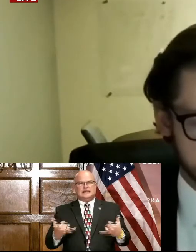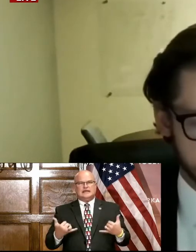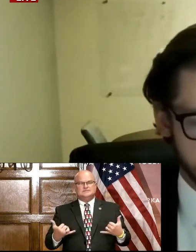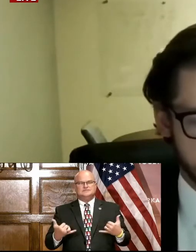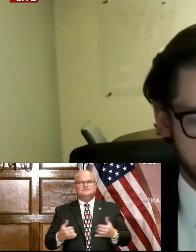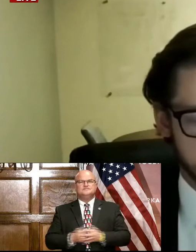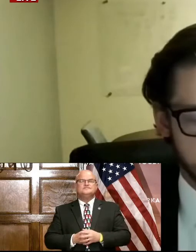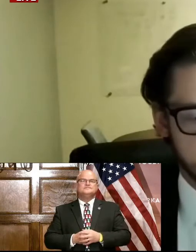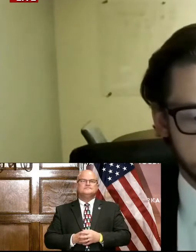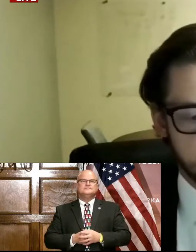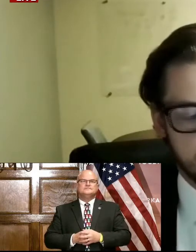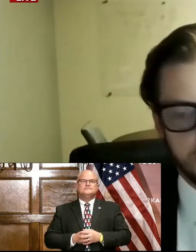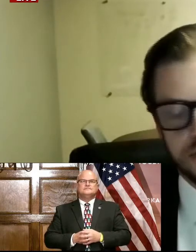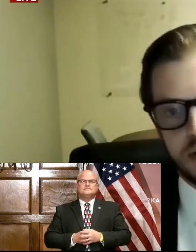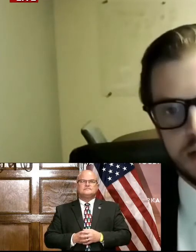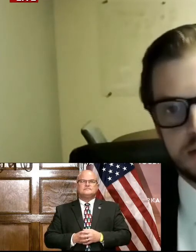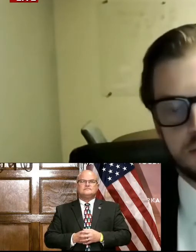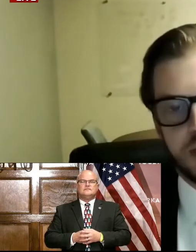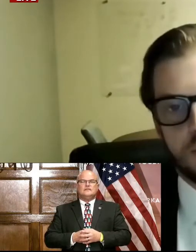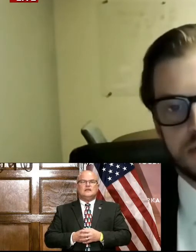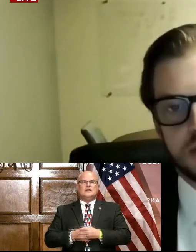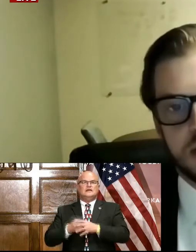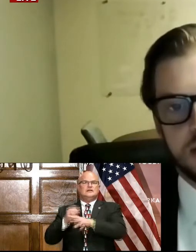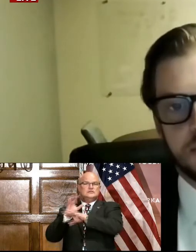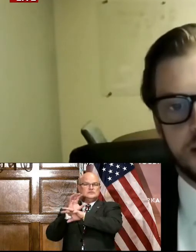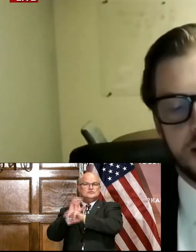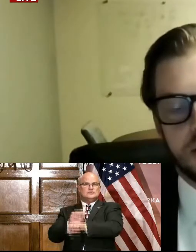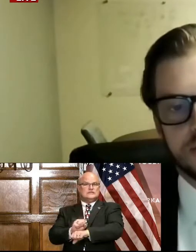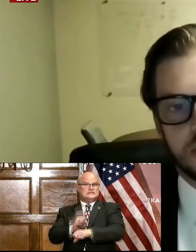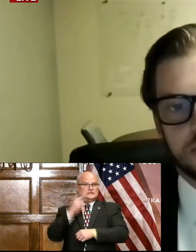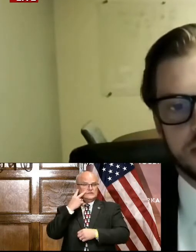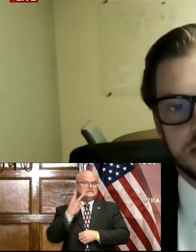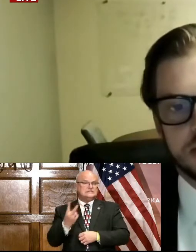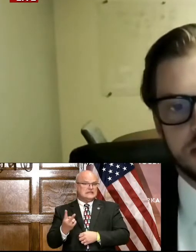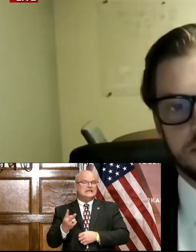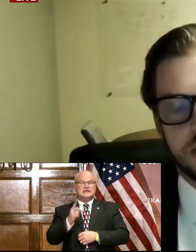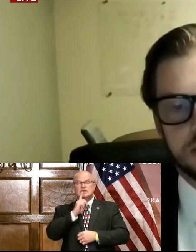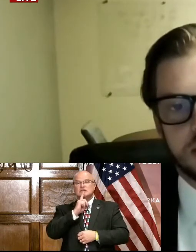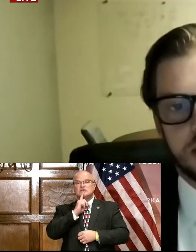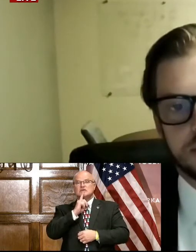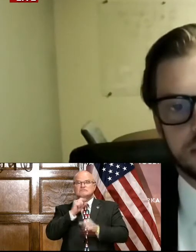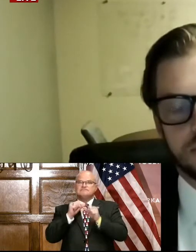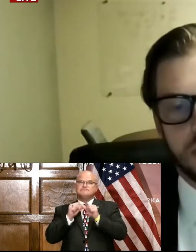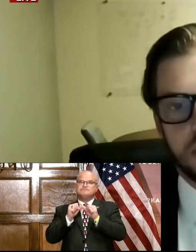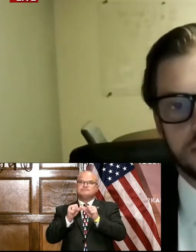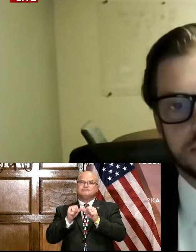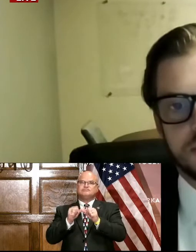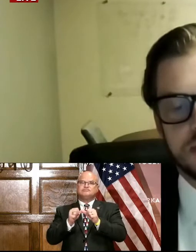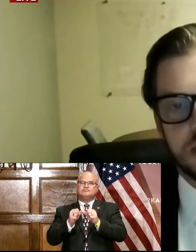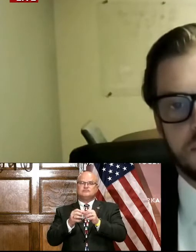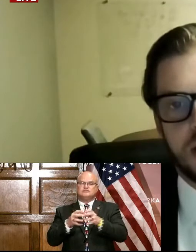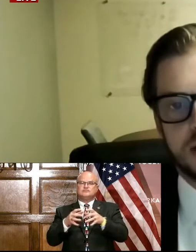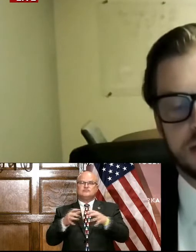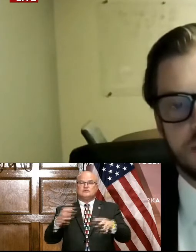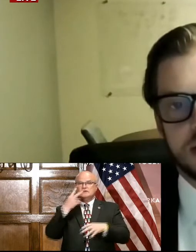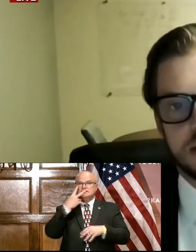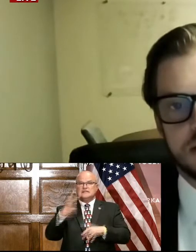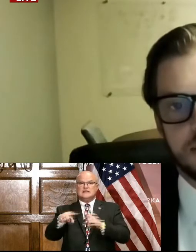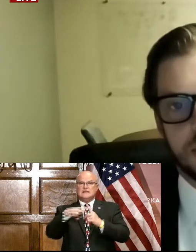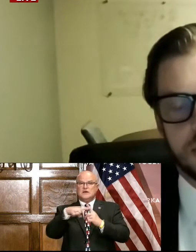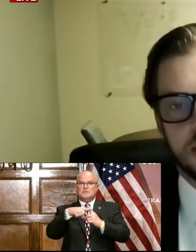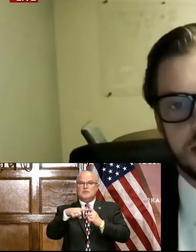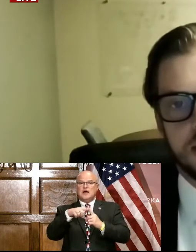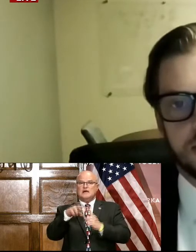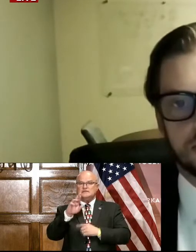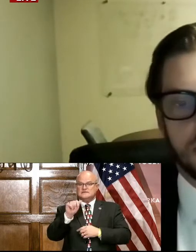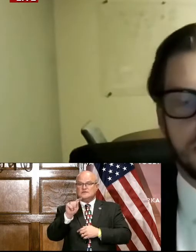region as well. Trends that we're seeing are certainly continuing to grow. So we've seen our positive rate in